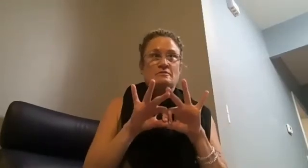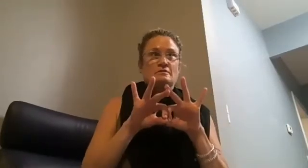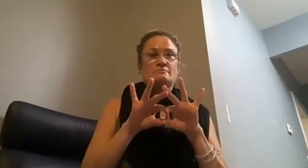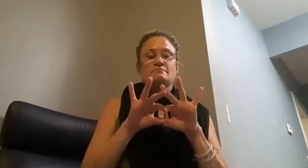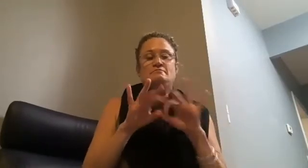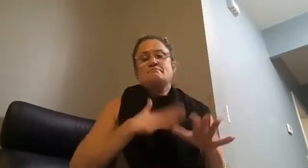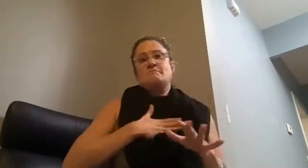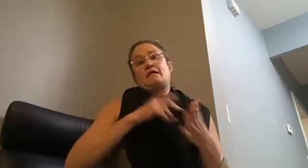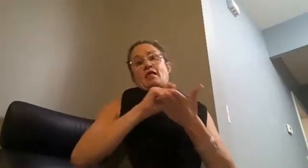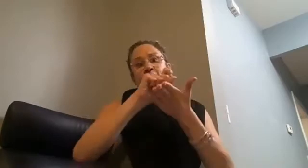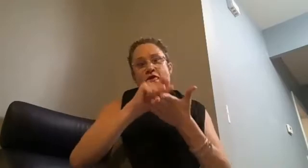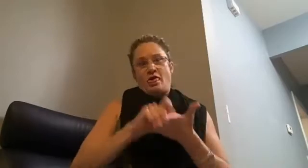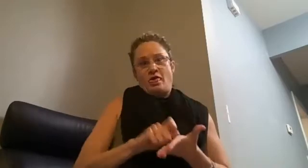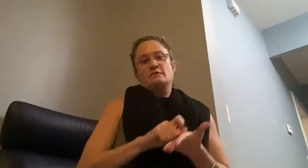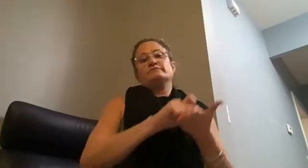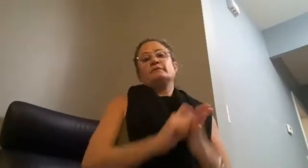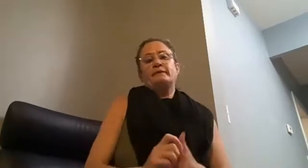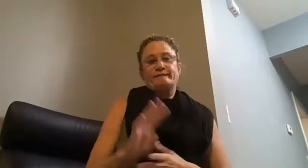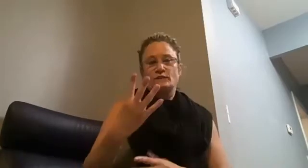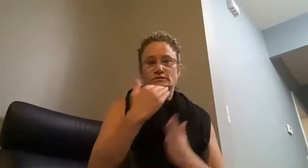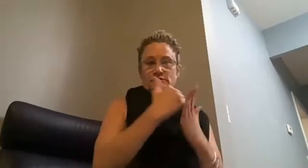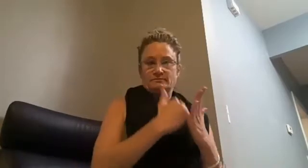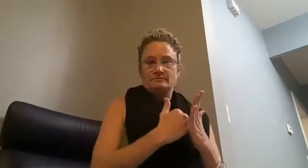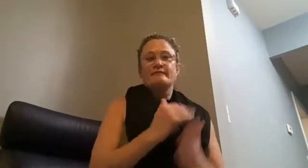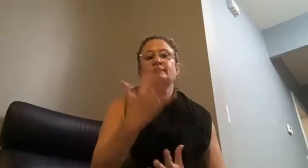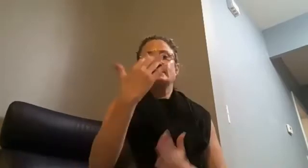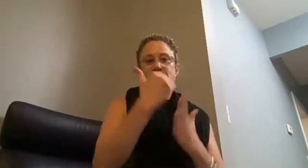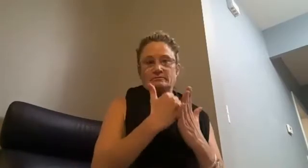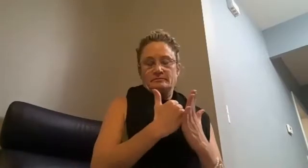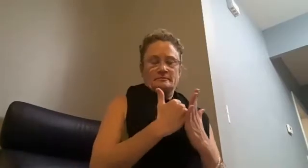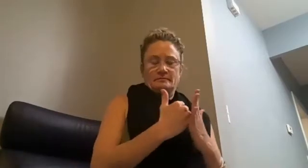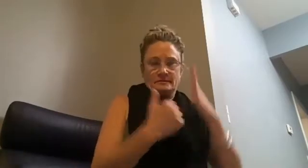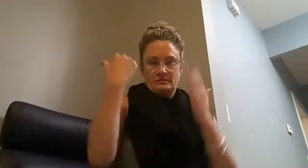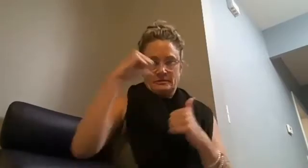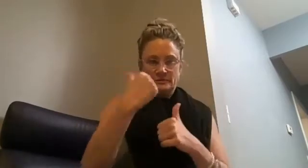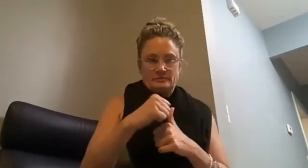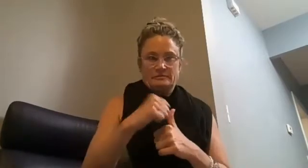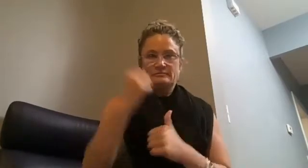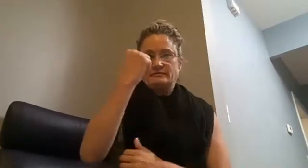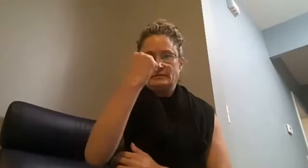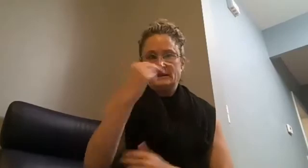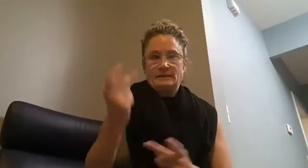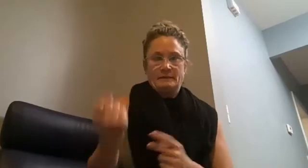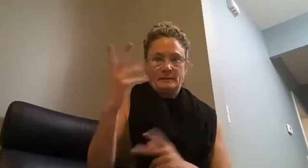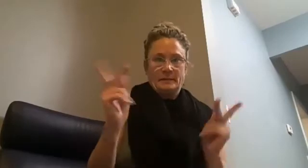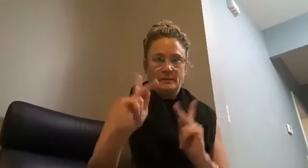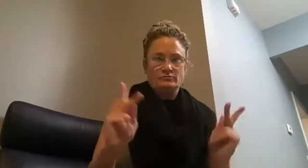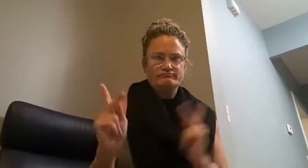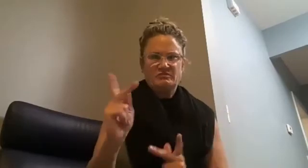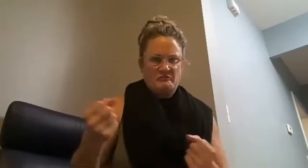And I did my 4th step and I went into my 5th step. And I remember being amused by the amount of people that would say, hey, aren't you afraid of your 4th step